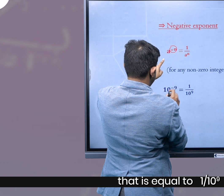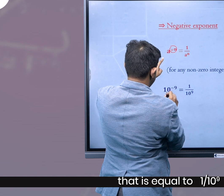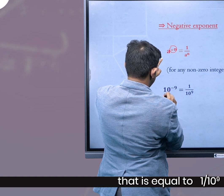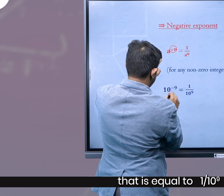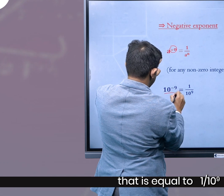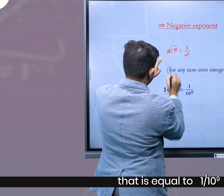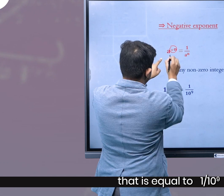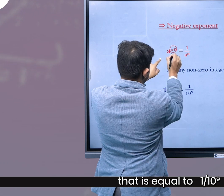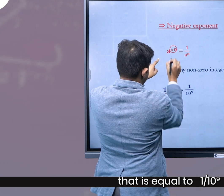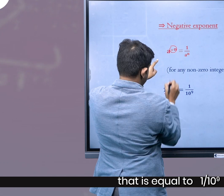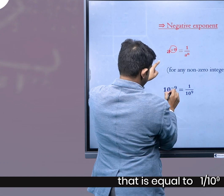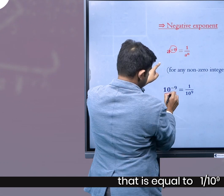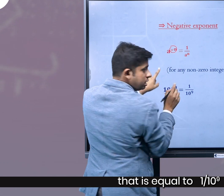9?